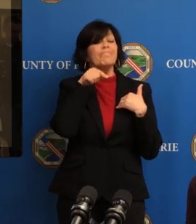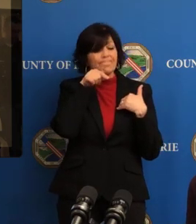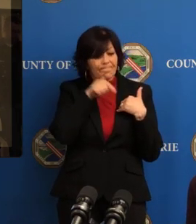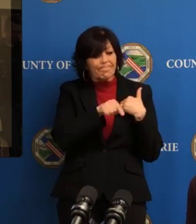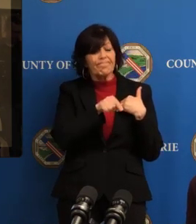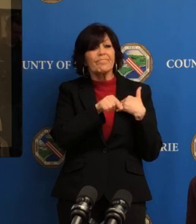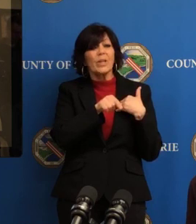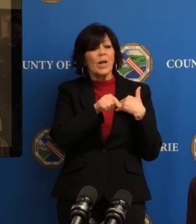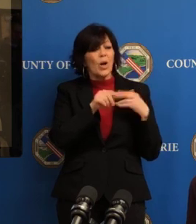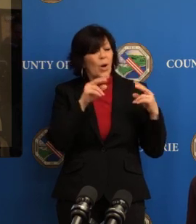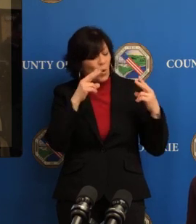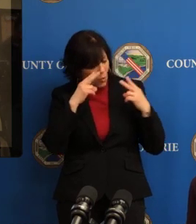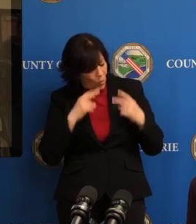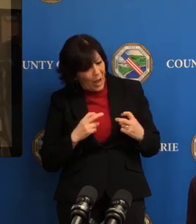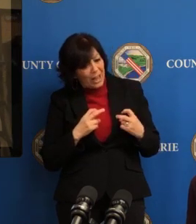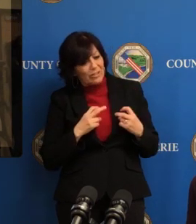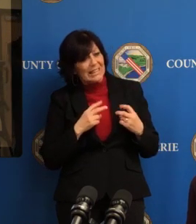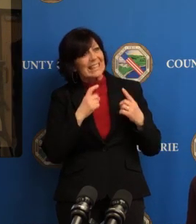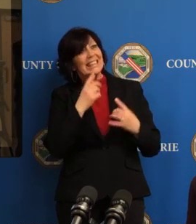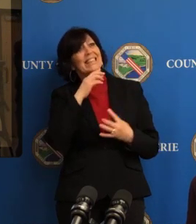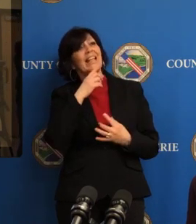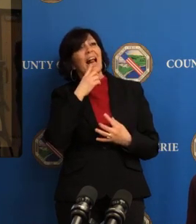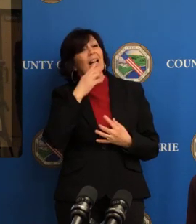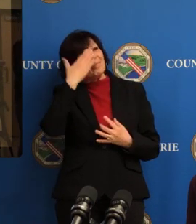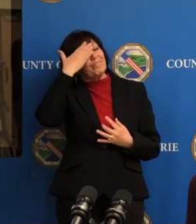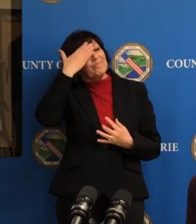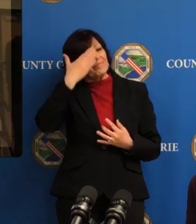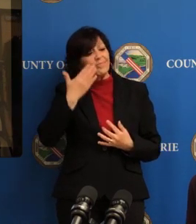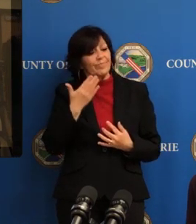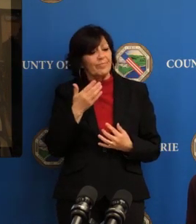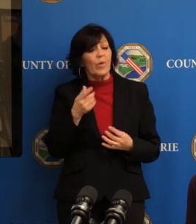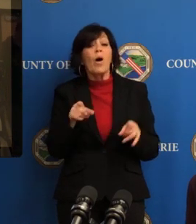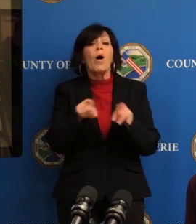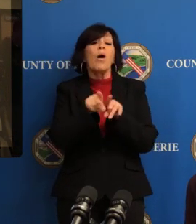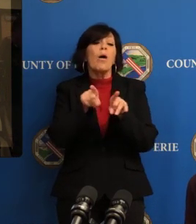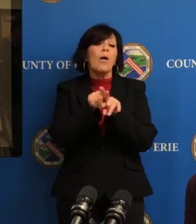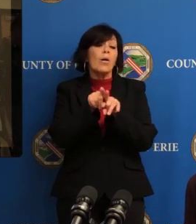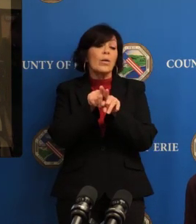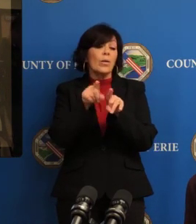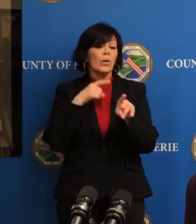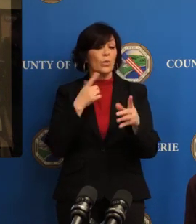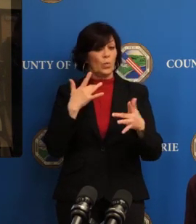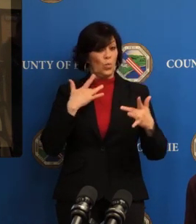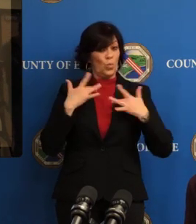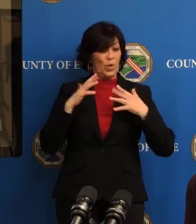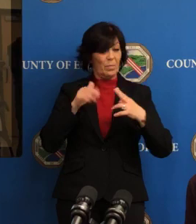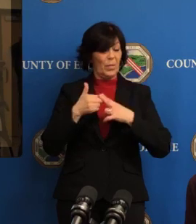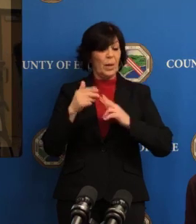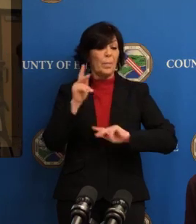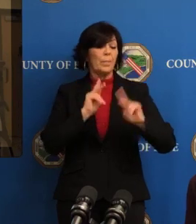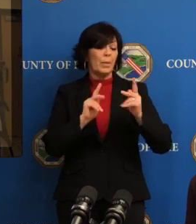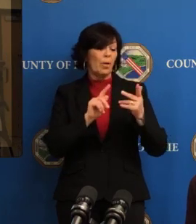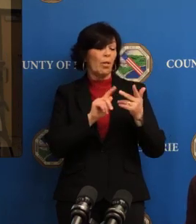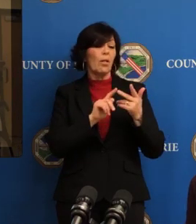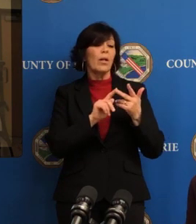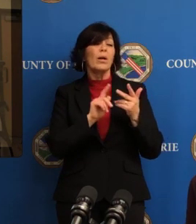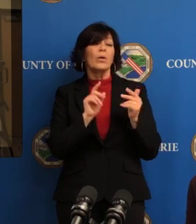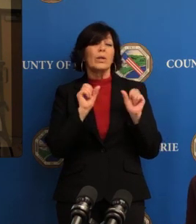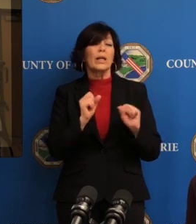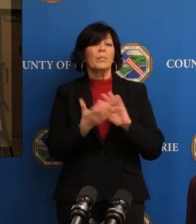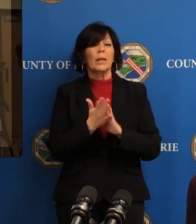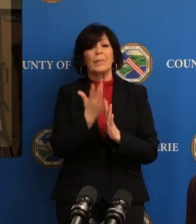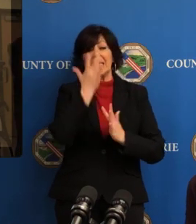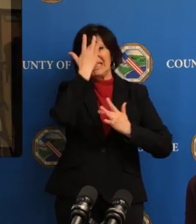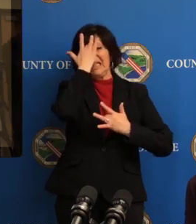to really monitor themselves. And then also, we really want to worry about people who could become very, very ill